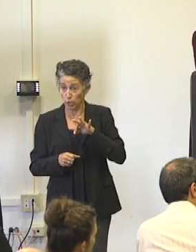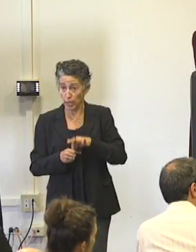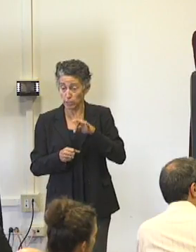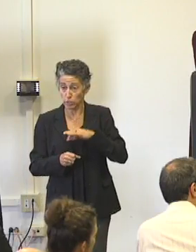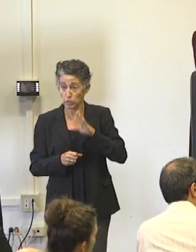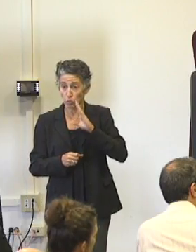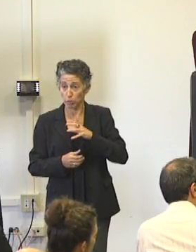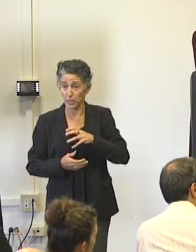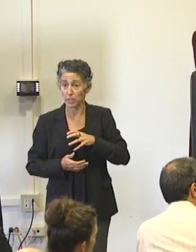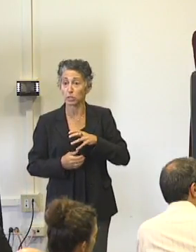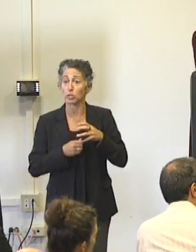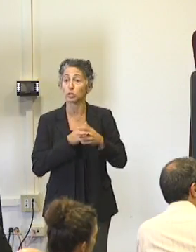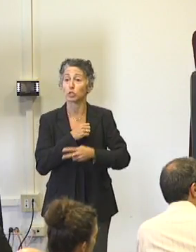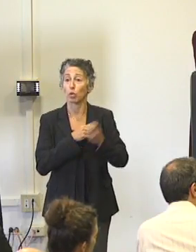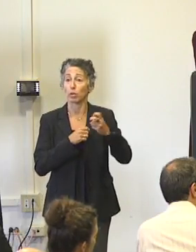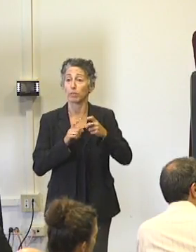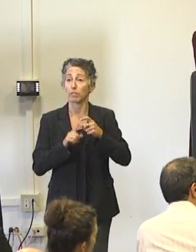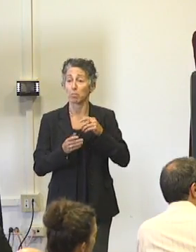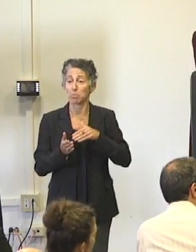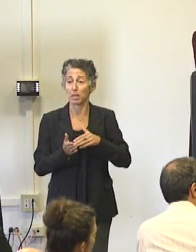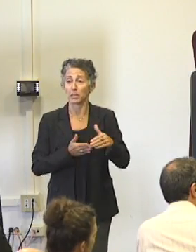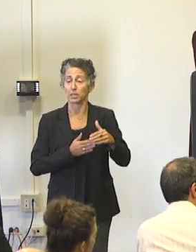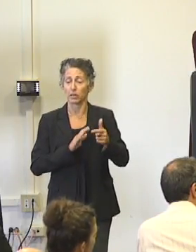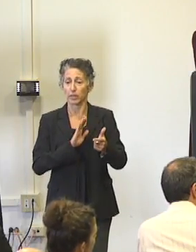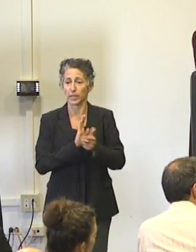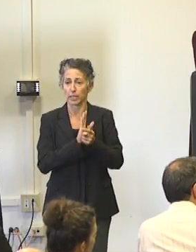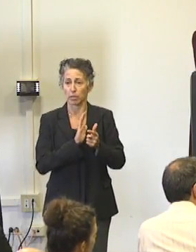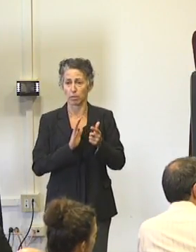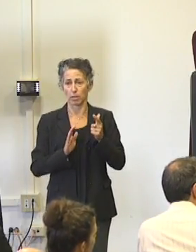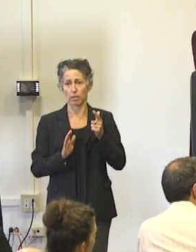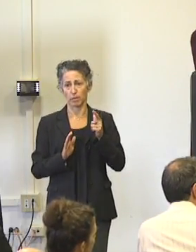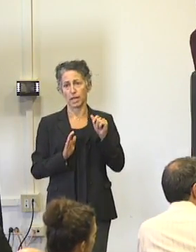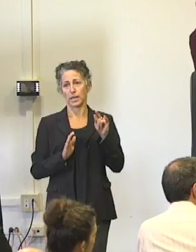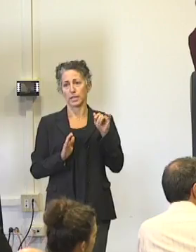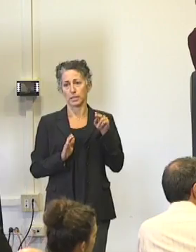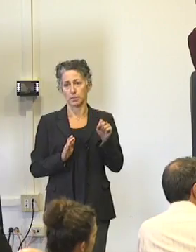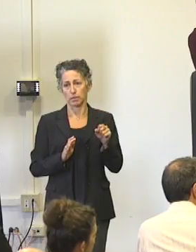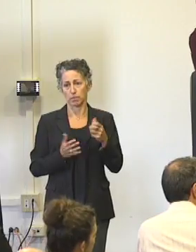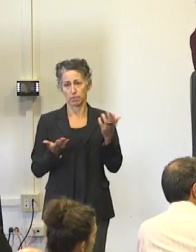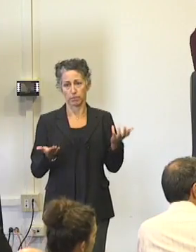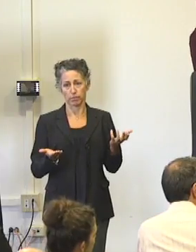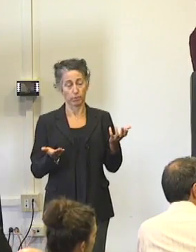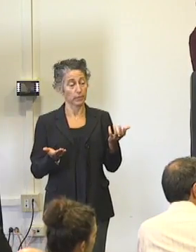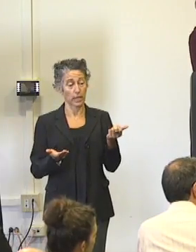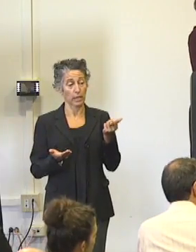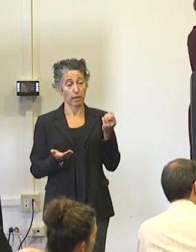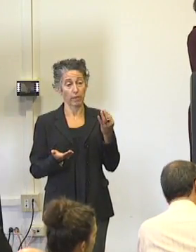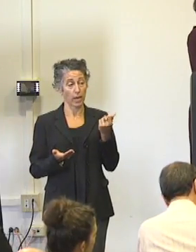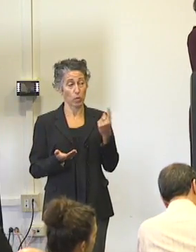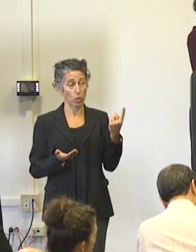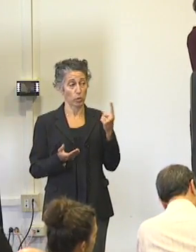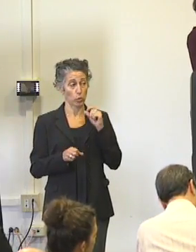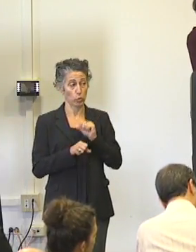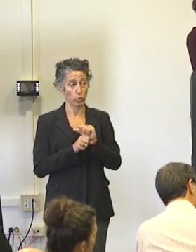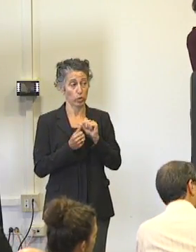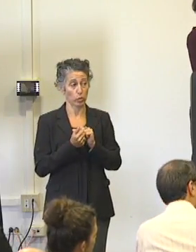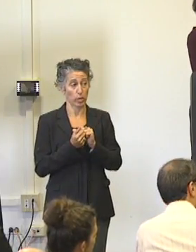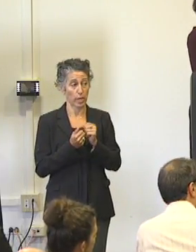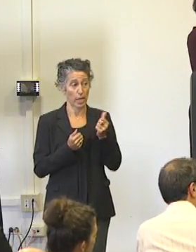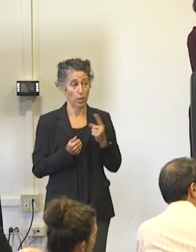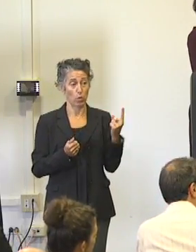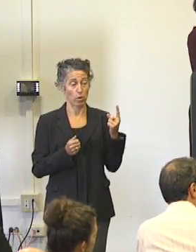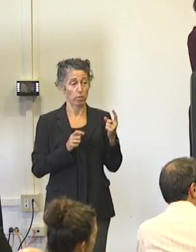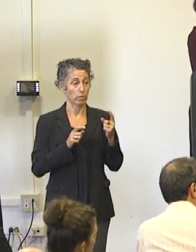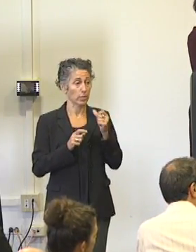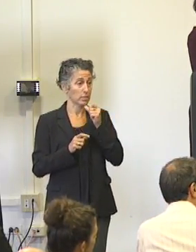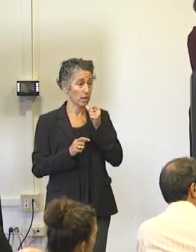by millions of illegal aliens? Now, anybody who has ever worked with the undocumented or thinks for a moment will understand that the last